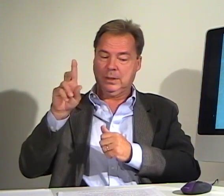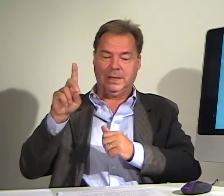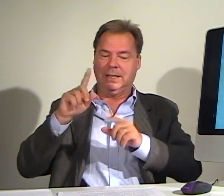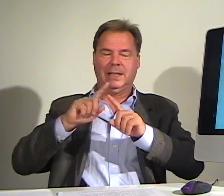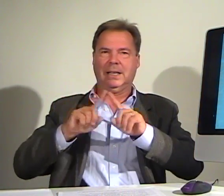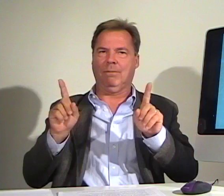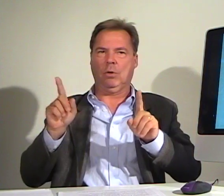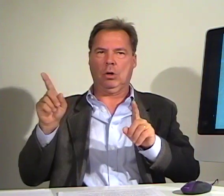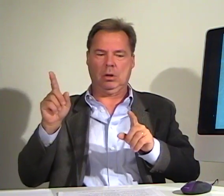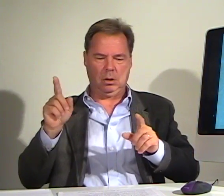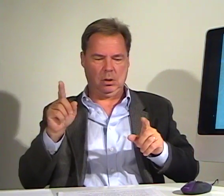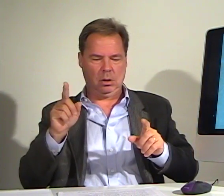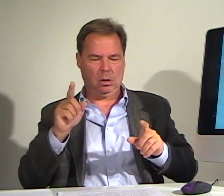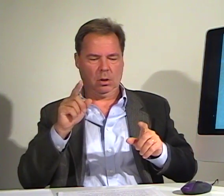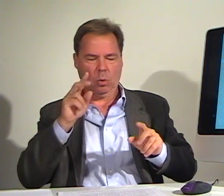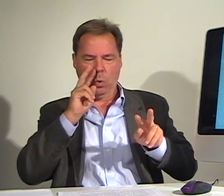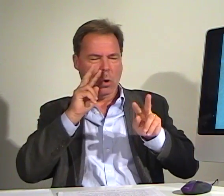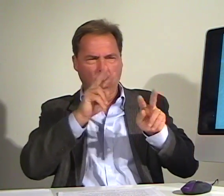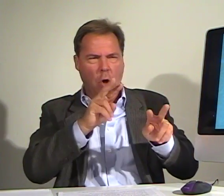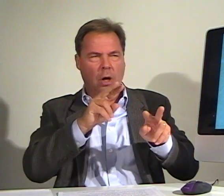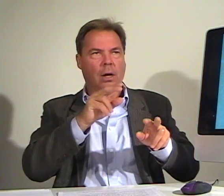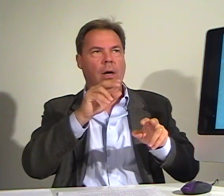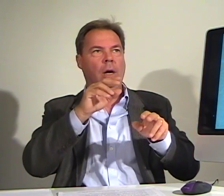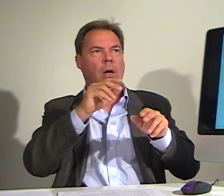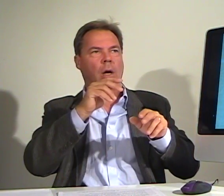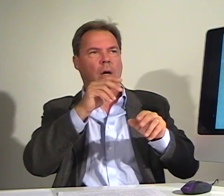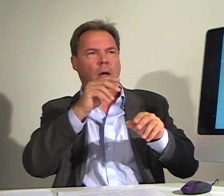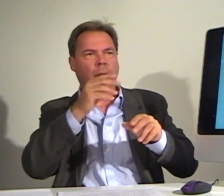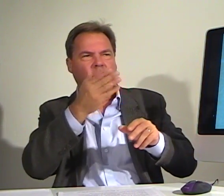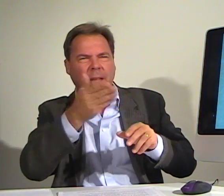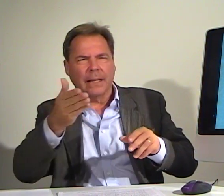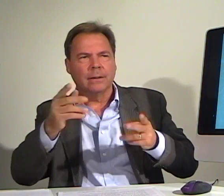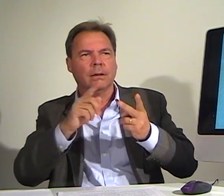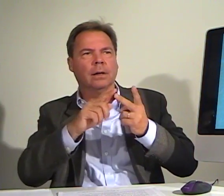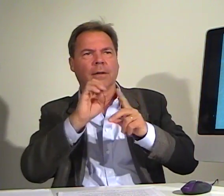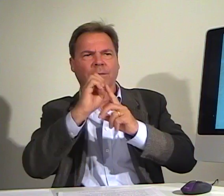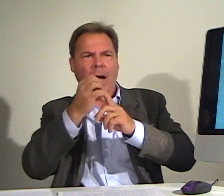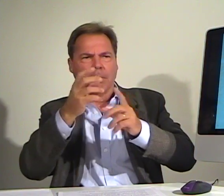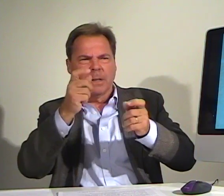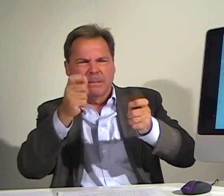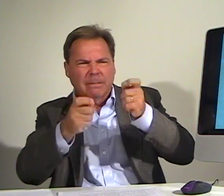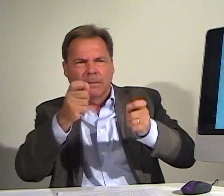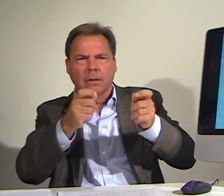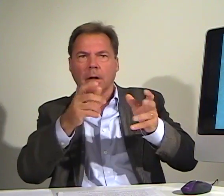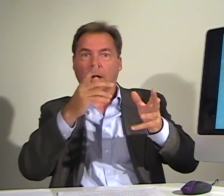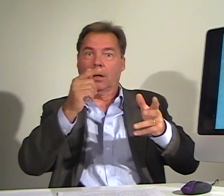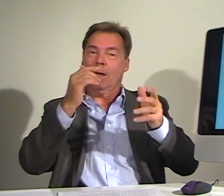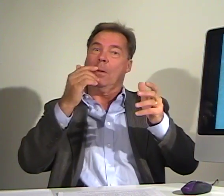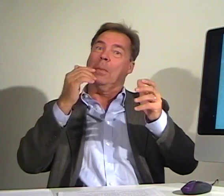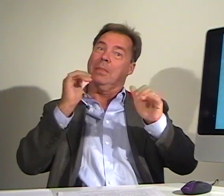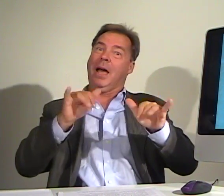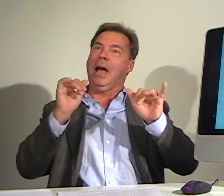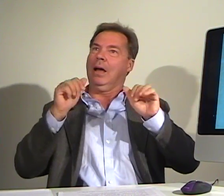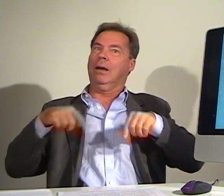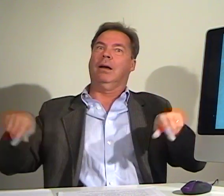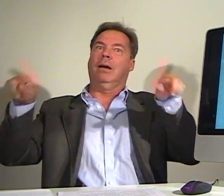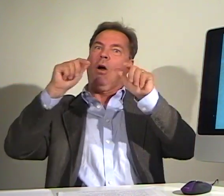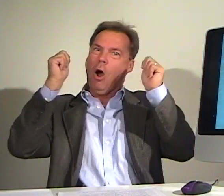this concept. But the definition of universal design says instead of looking at products, perhaps